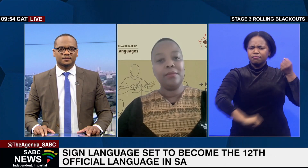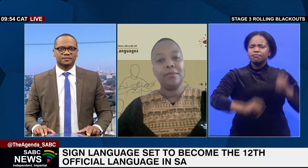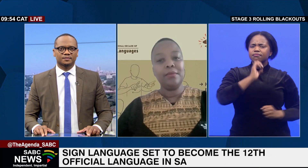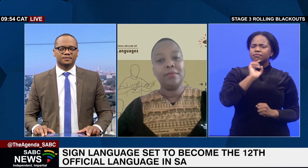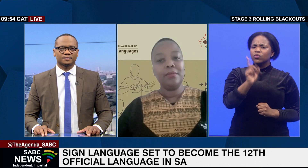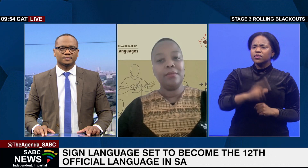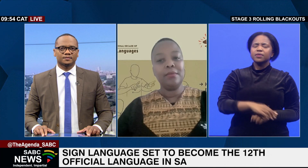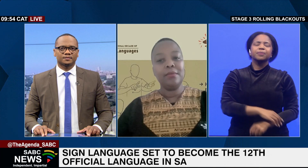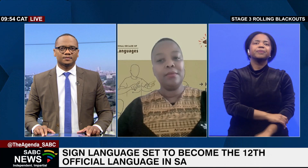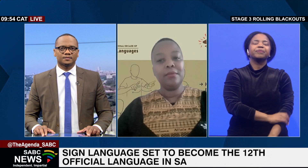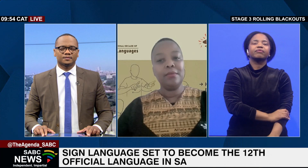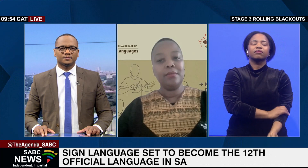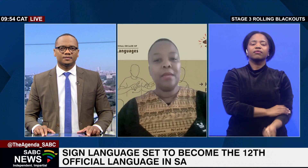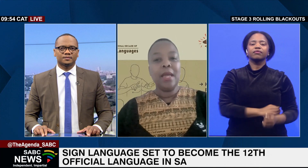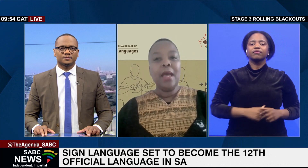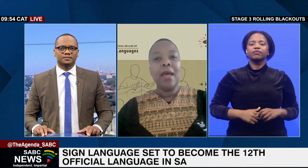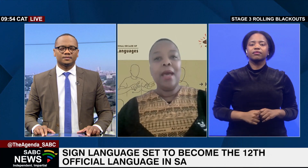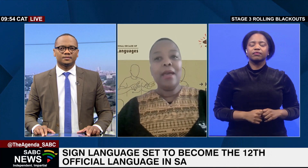well?